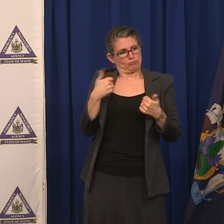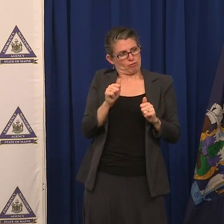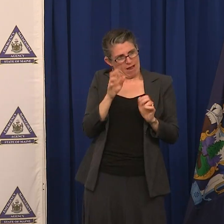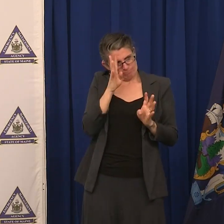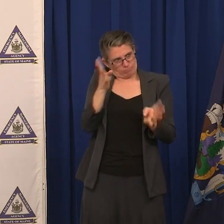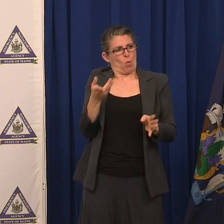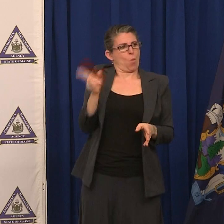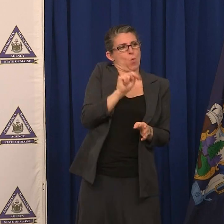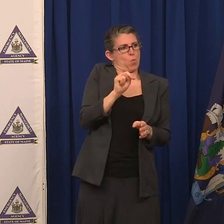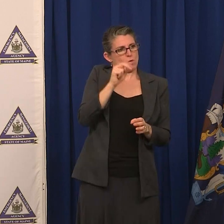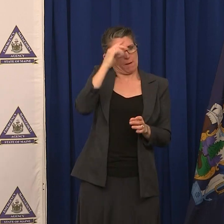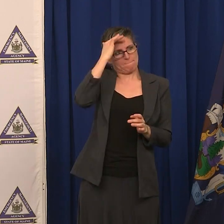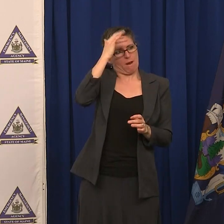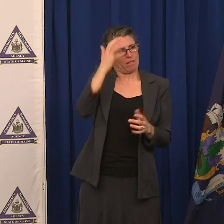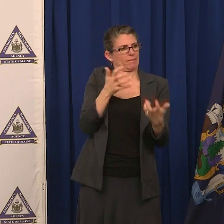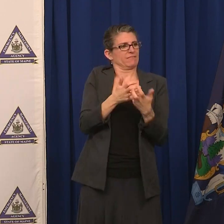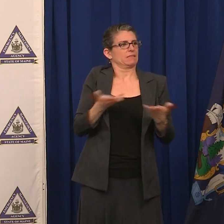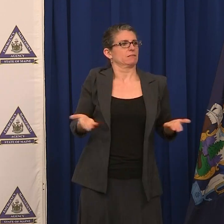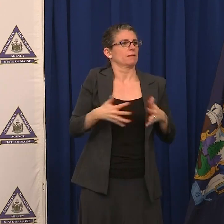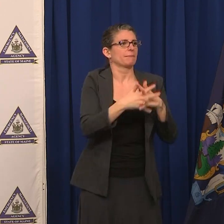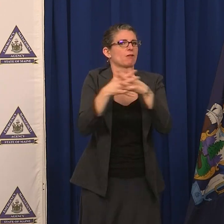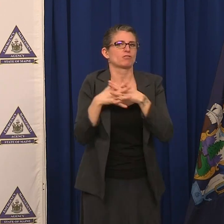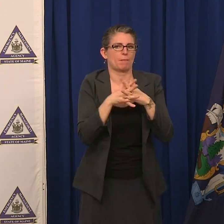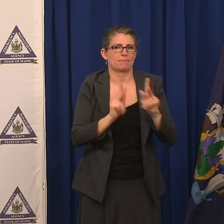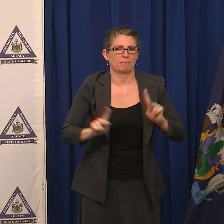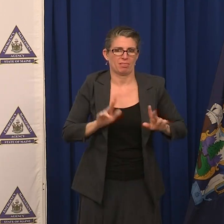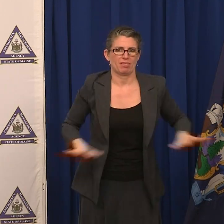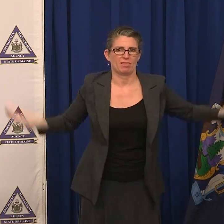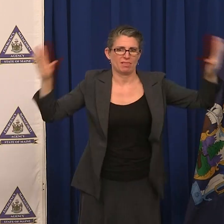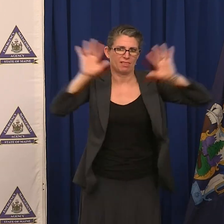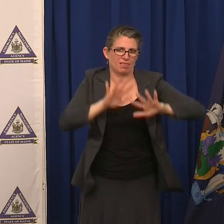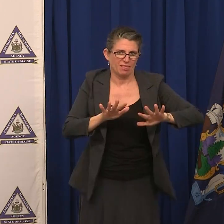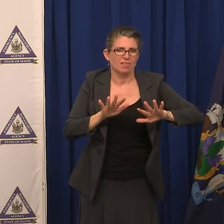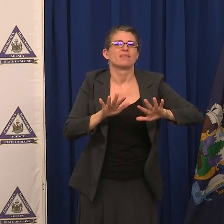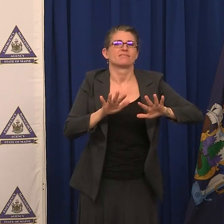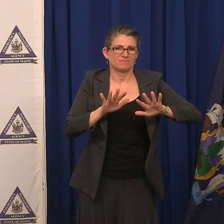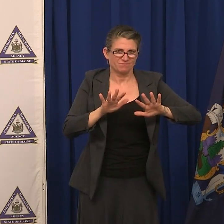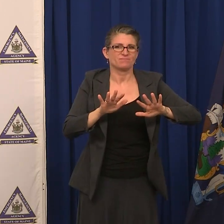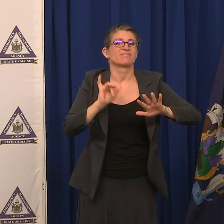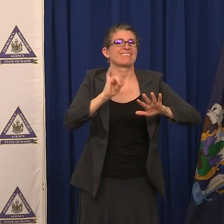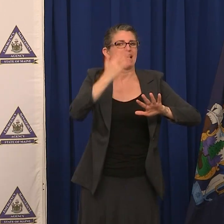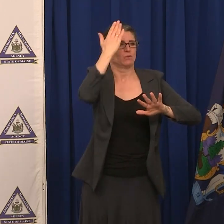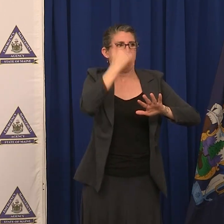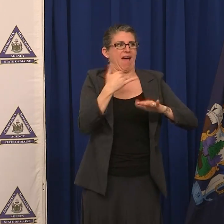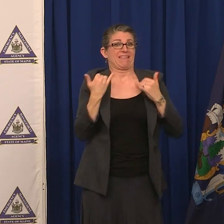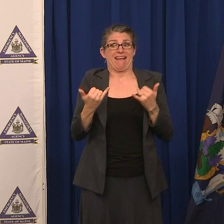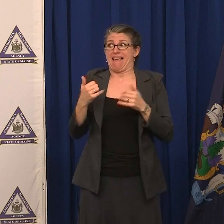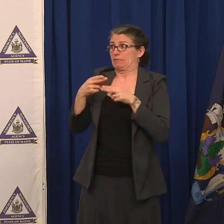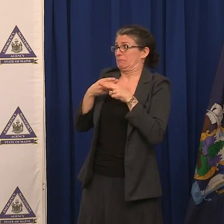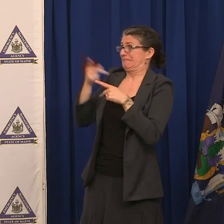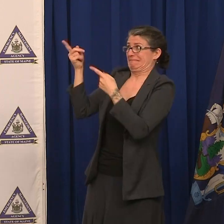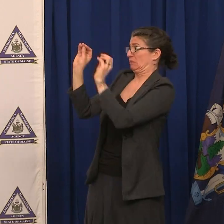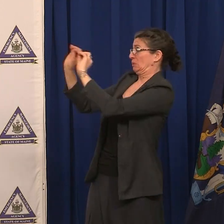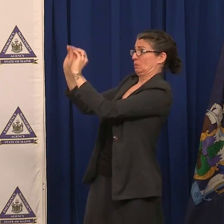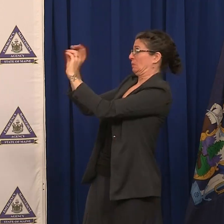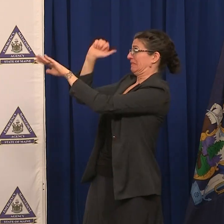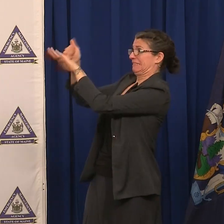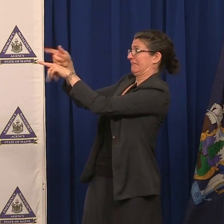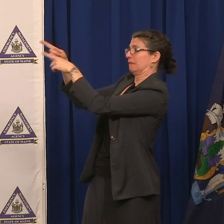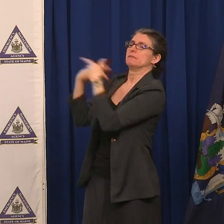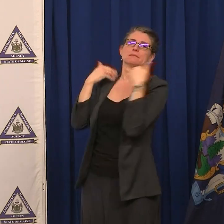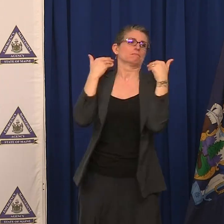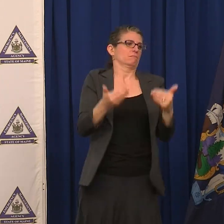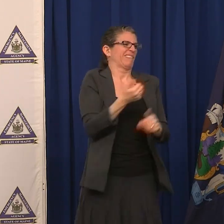modeling, we use a range of assumptions. And again, that's how modeling is done. It's not intended to find